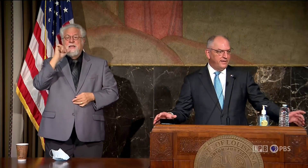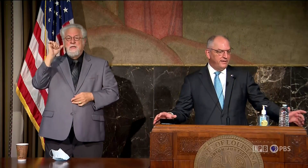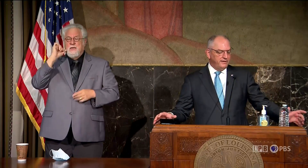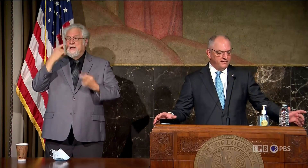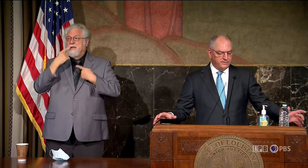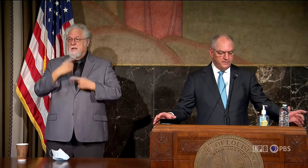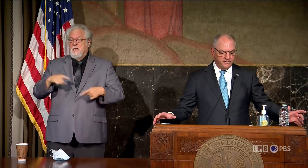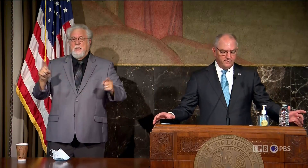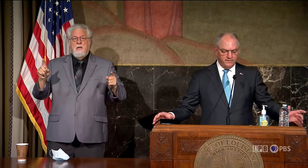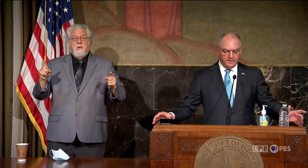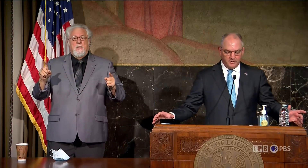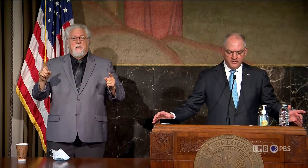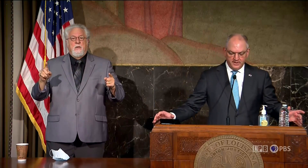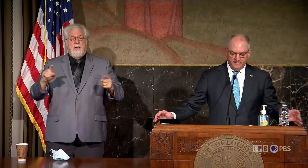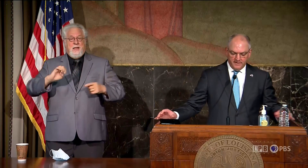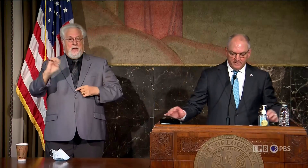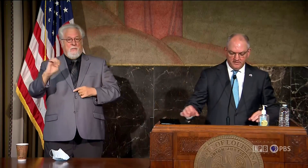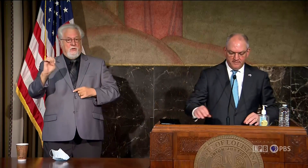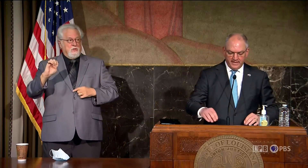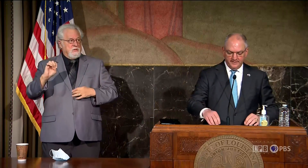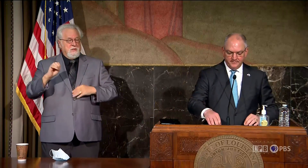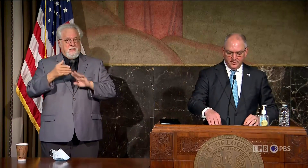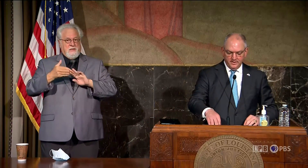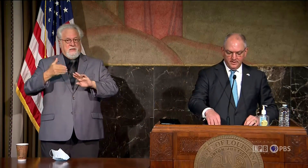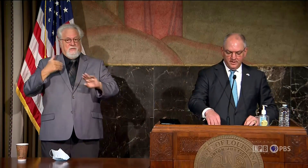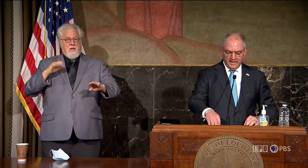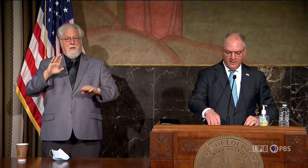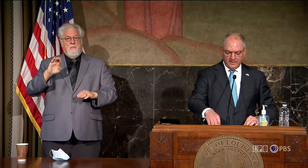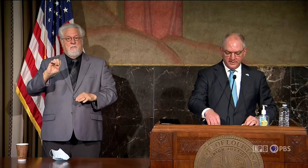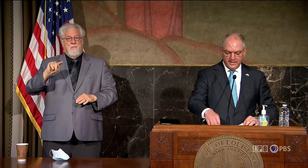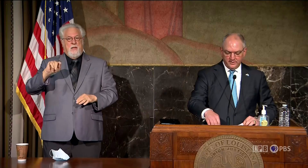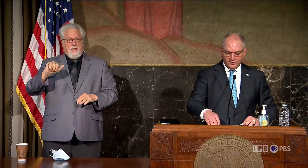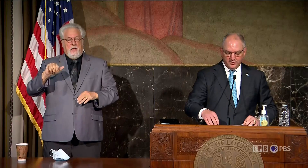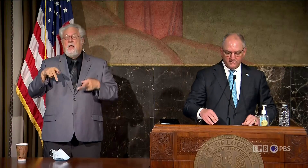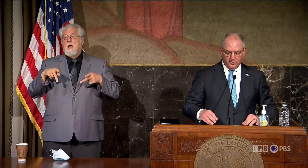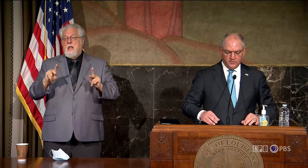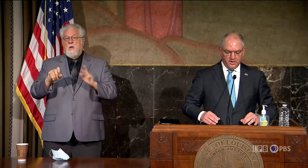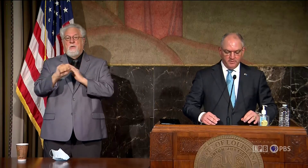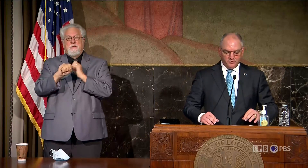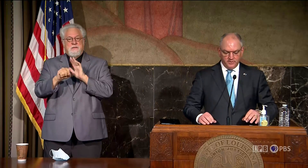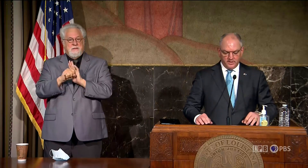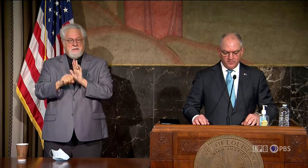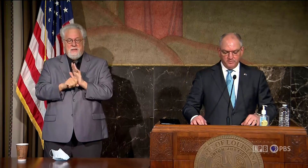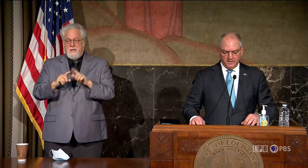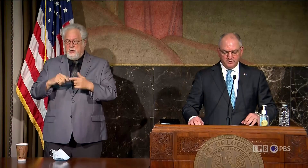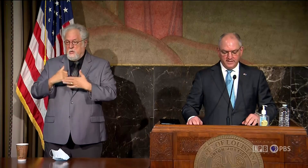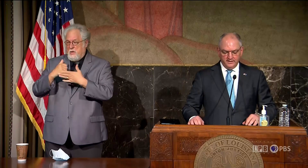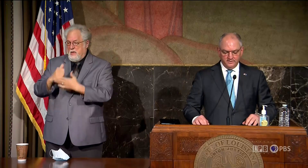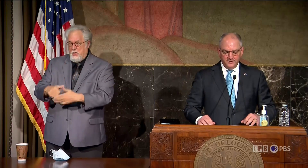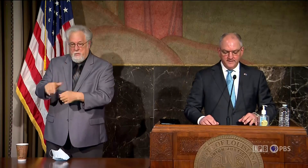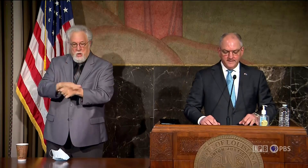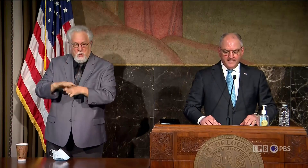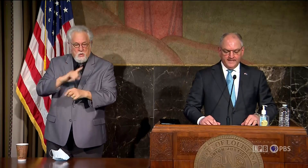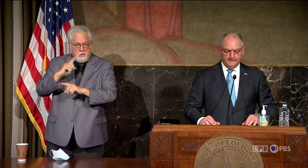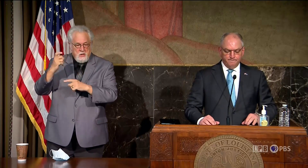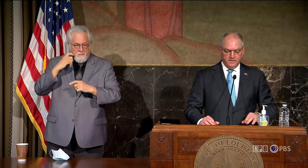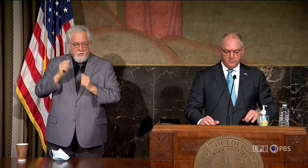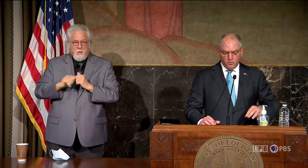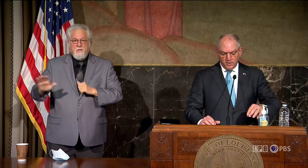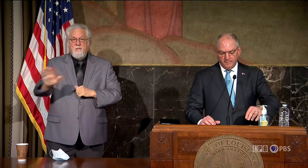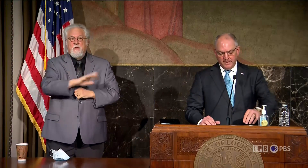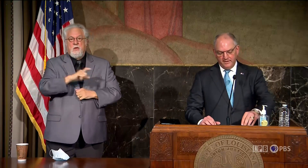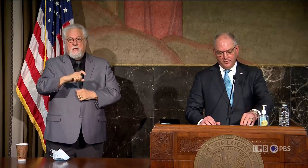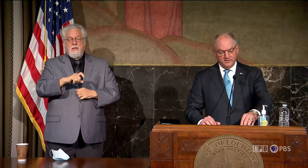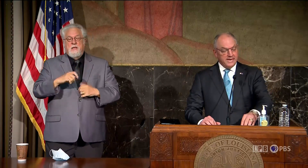declared an emergency in advance of Beta, allowing the state to assist local governments with their response needs.